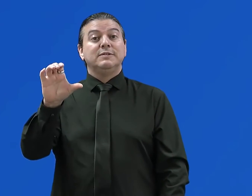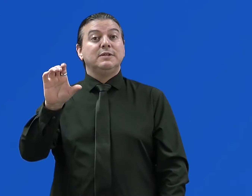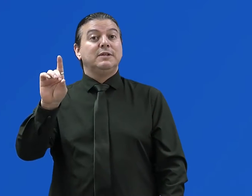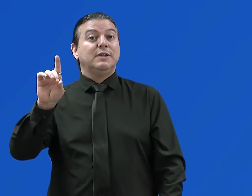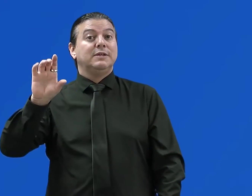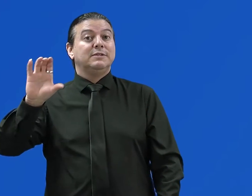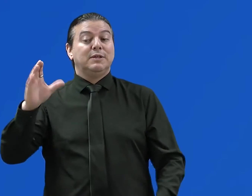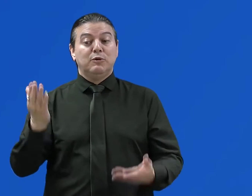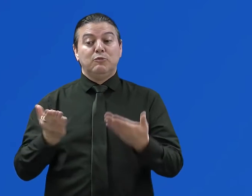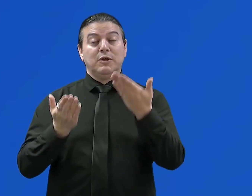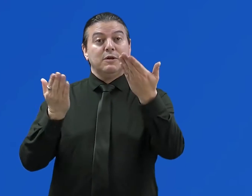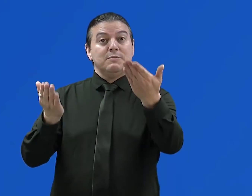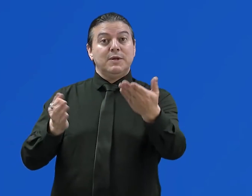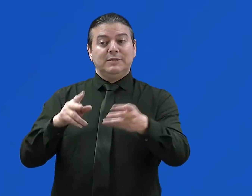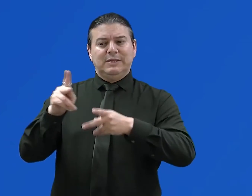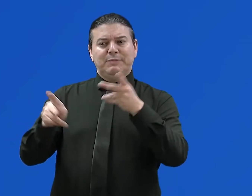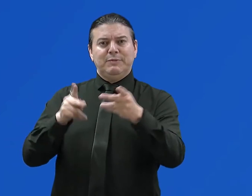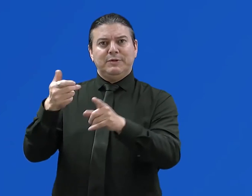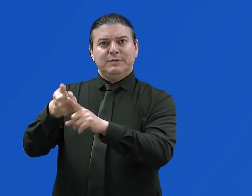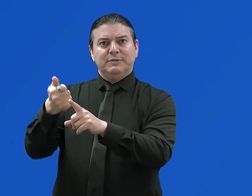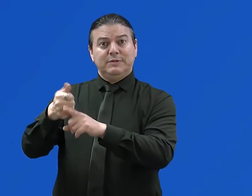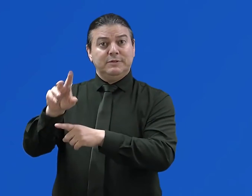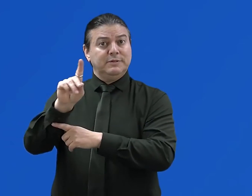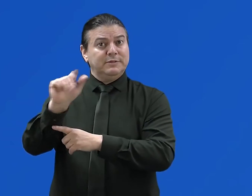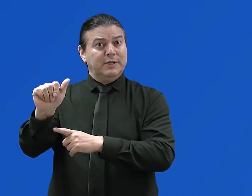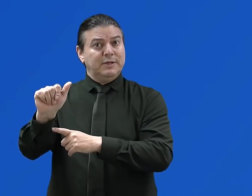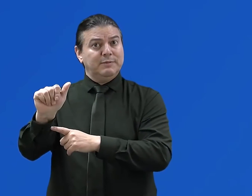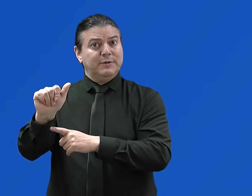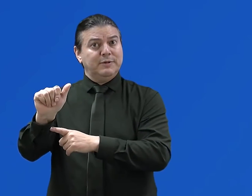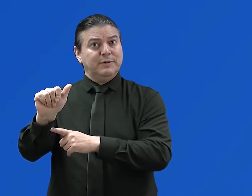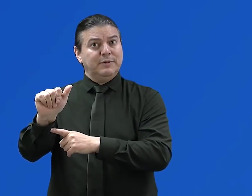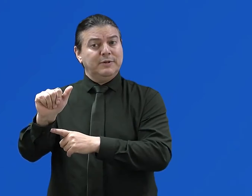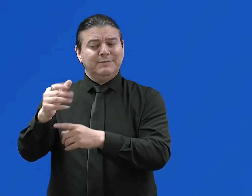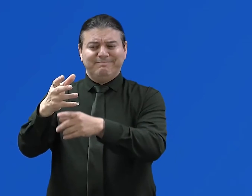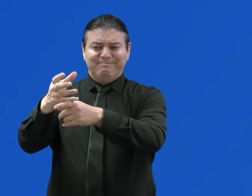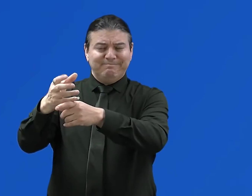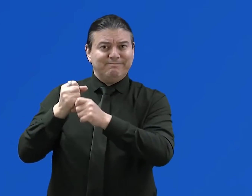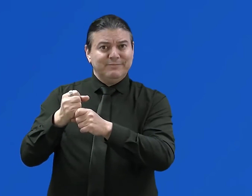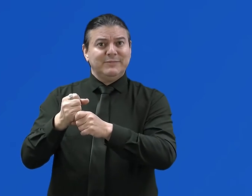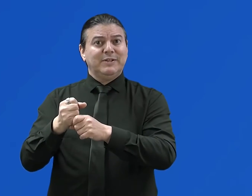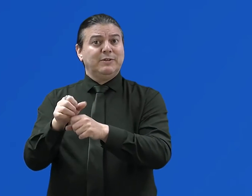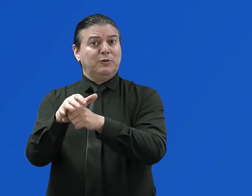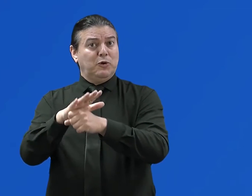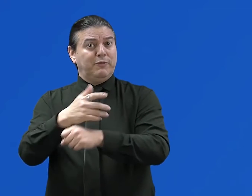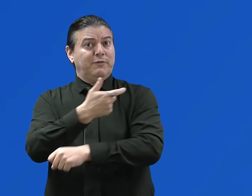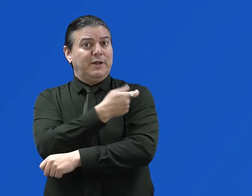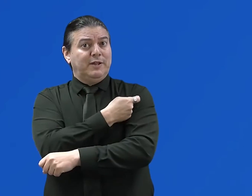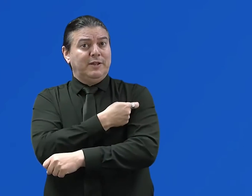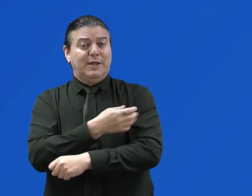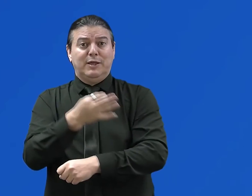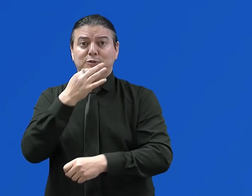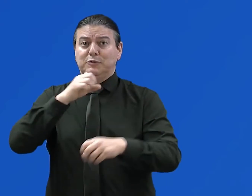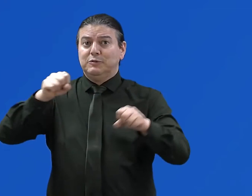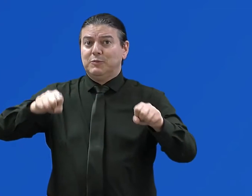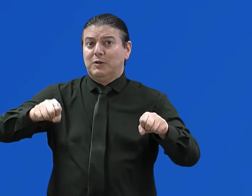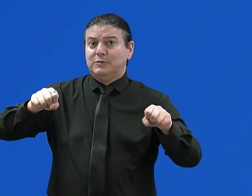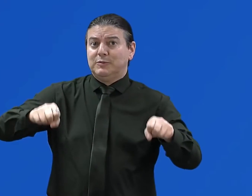CDC recommends that people with disabilities get a COVID-19 vaccine as soon as it